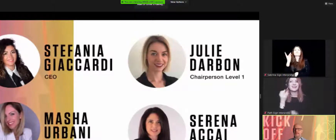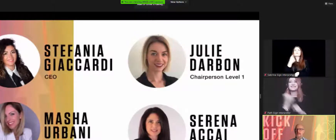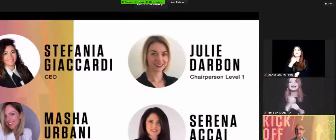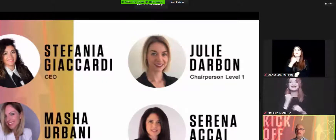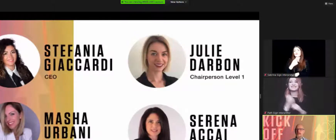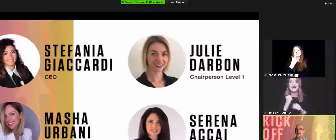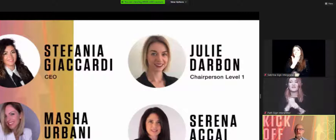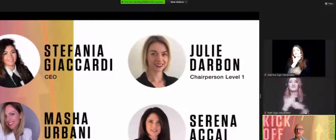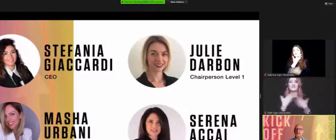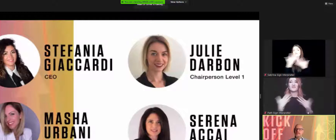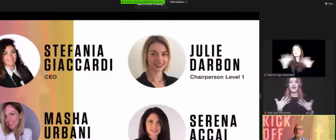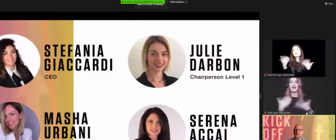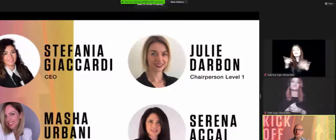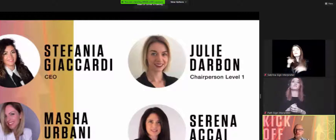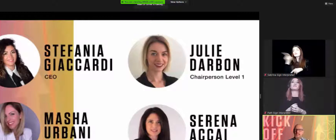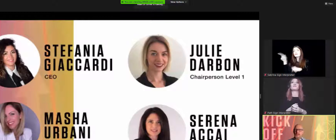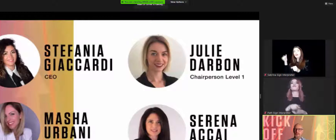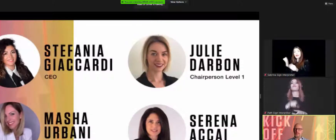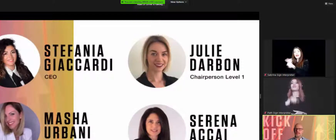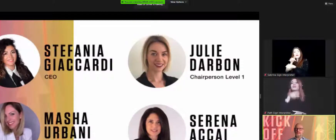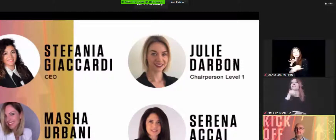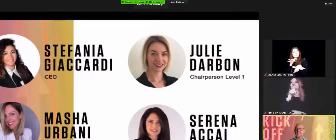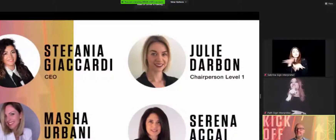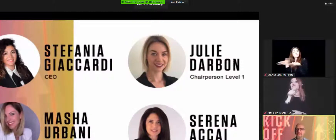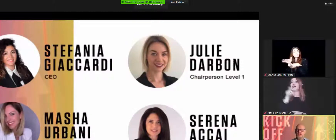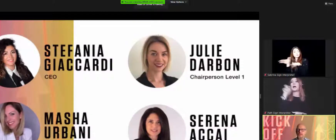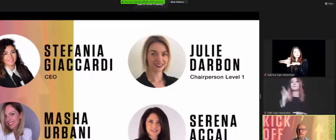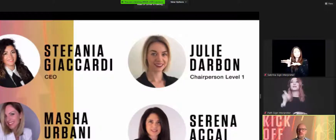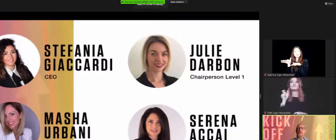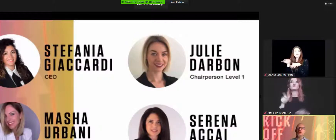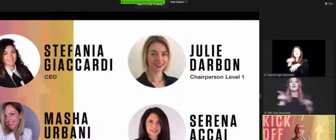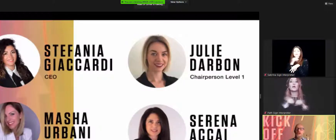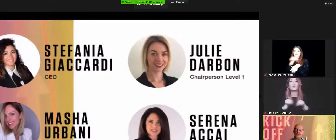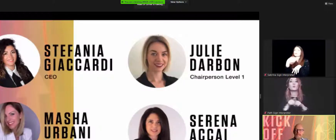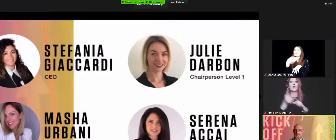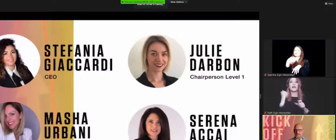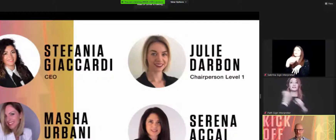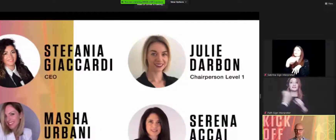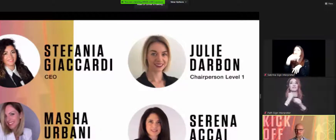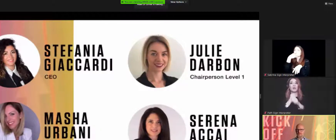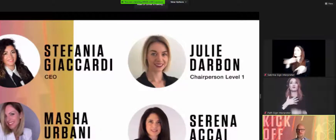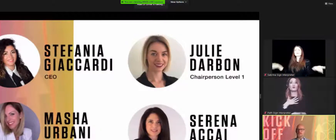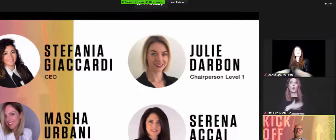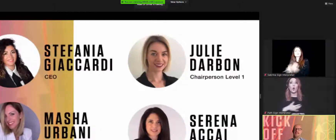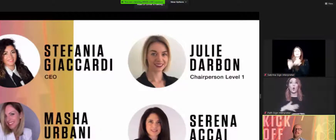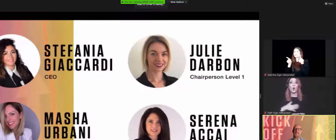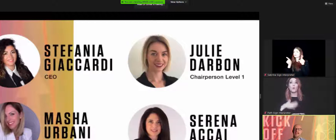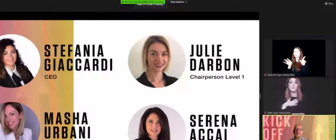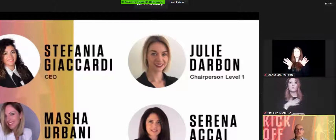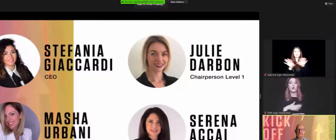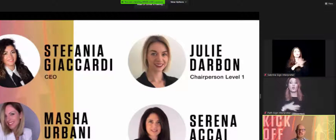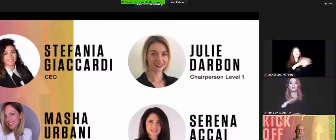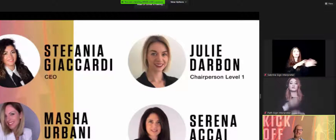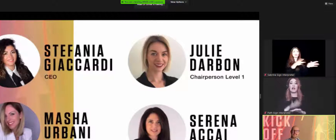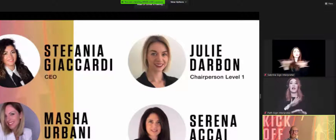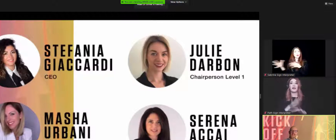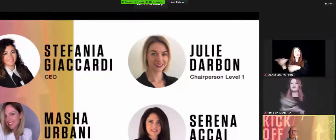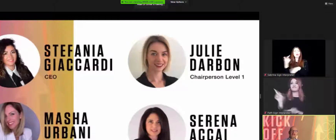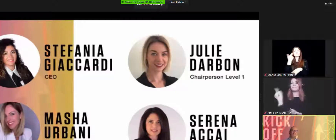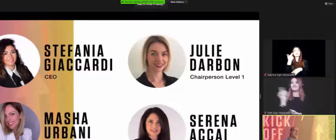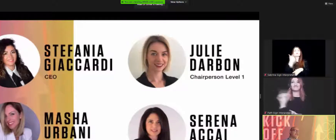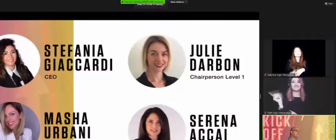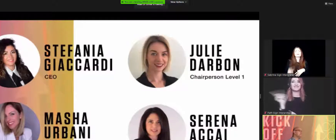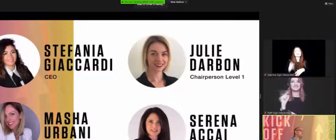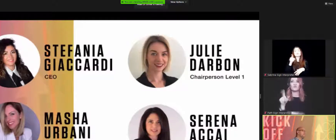them took 2020 the decision to learn English, to take extra lessons